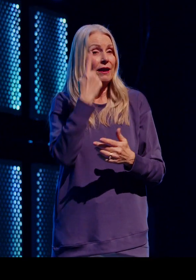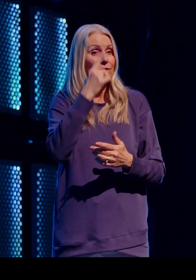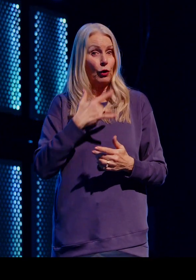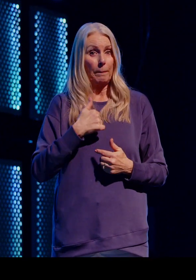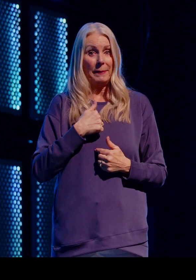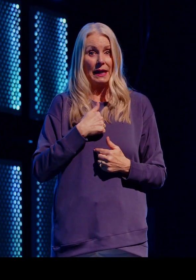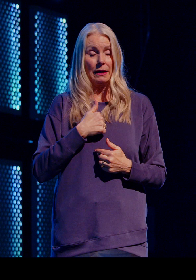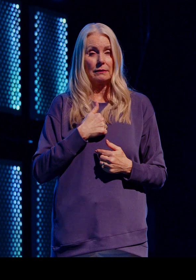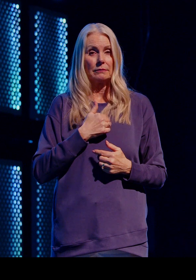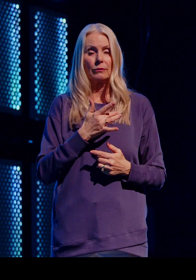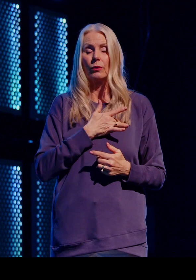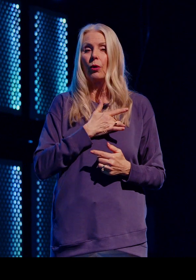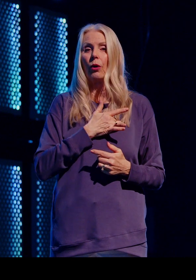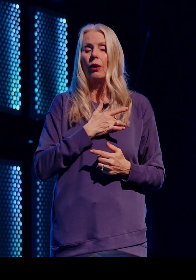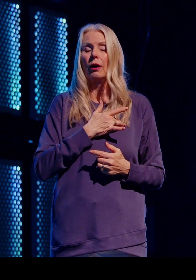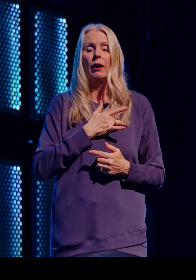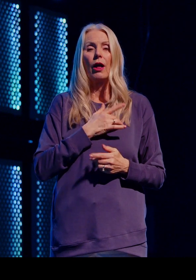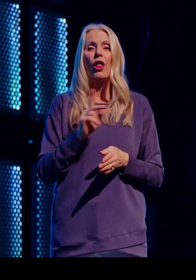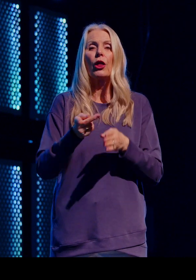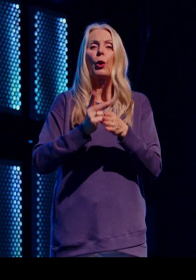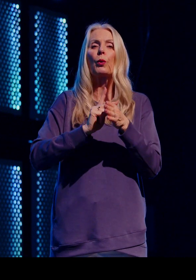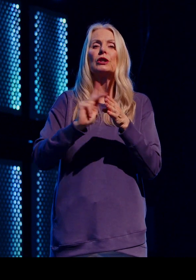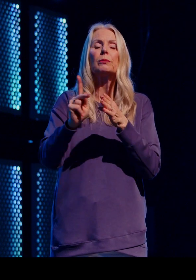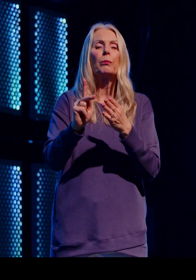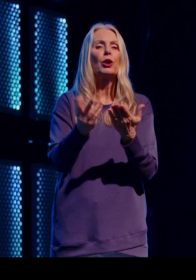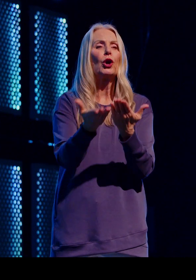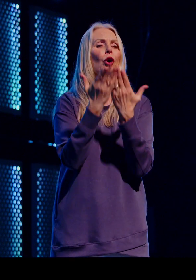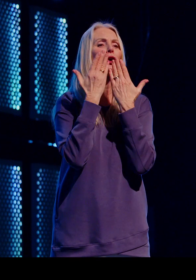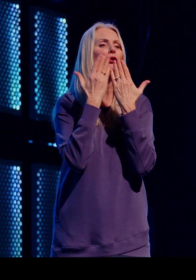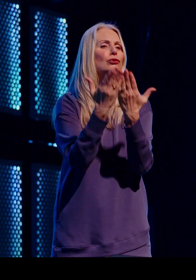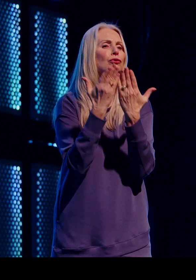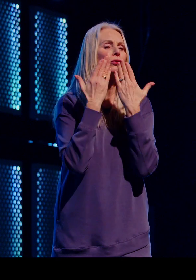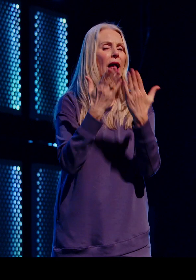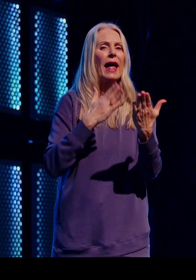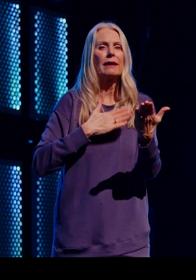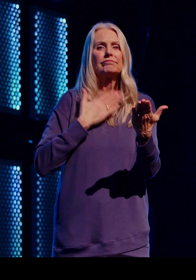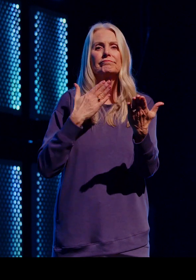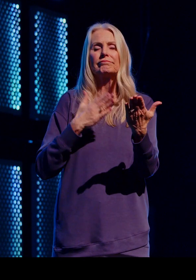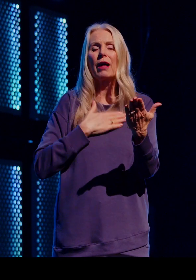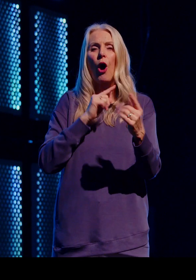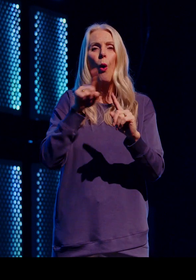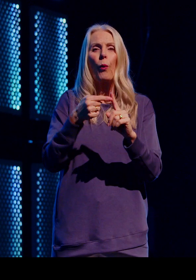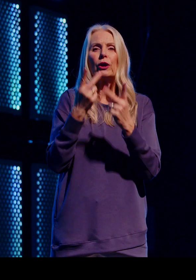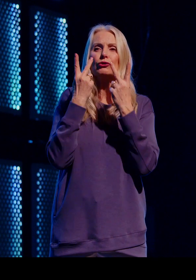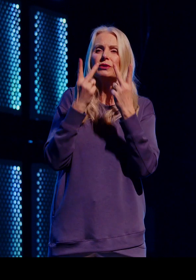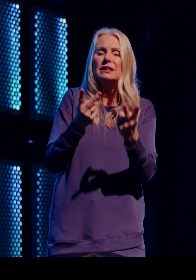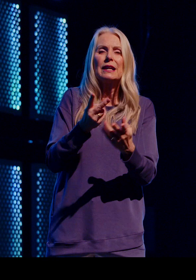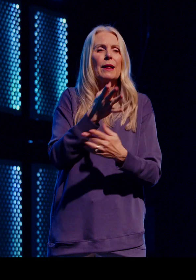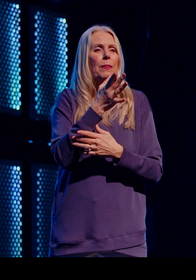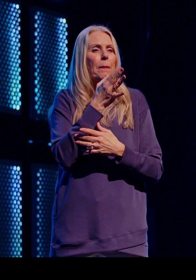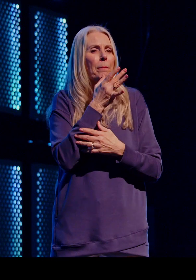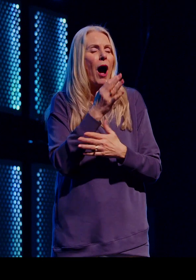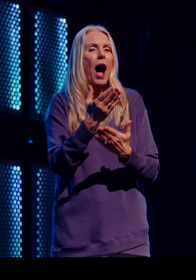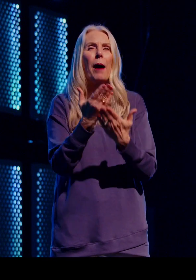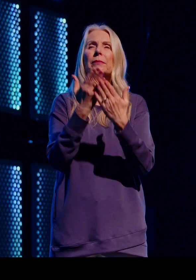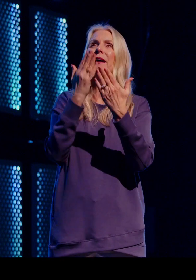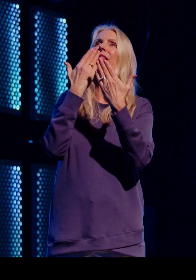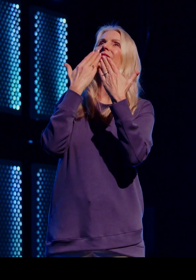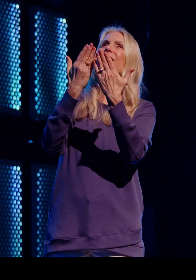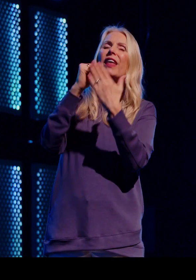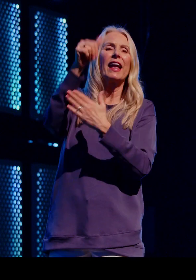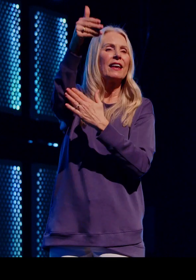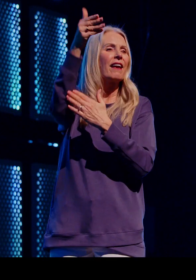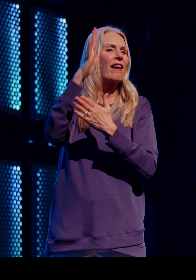there was just pure joy and gratitude in this family. The mom, when she spoke, and the way that she gave glory to God, just